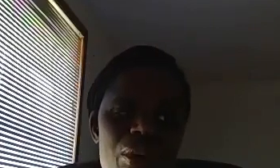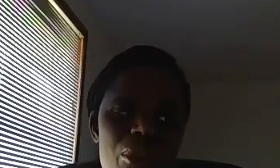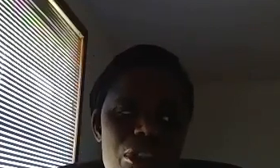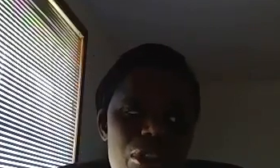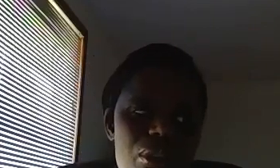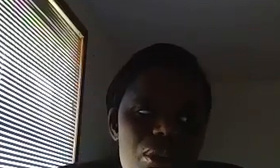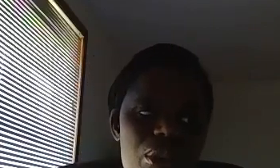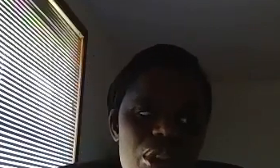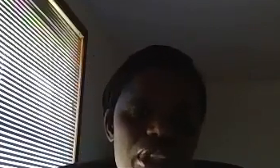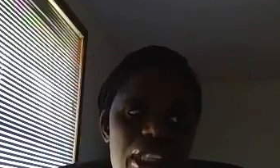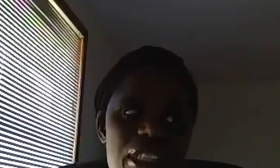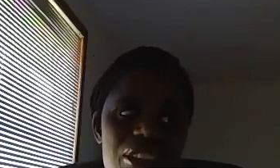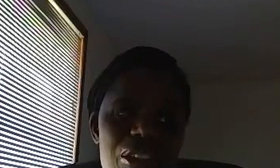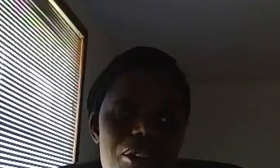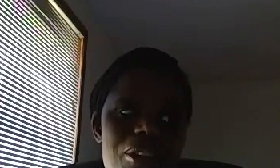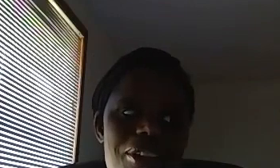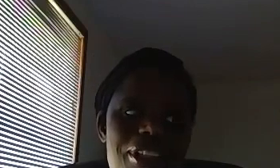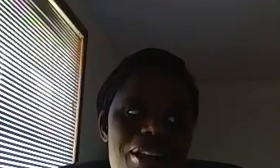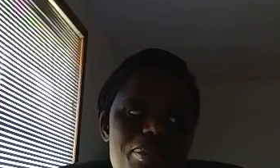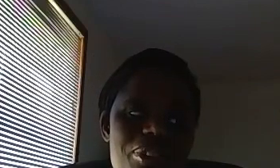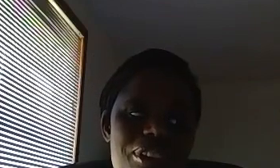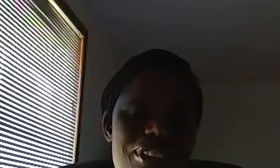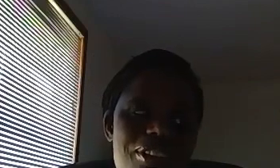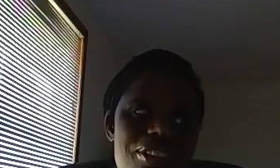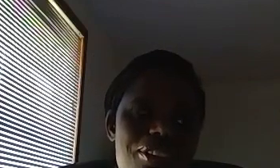Second, I would do is,